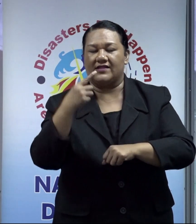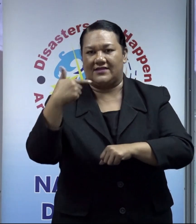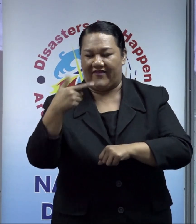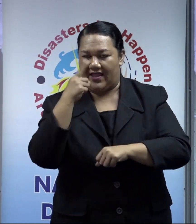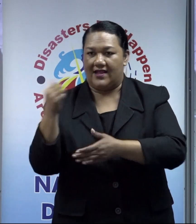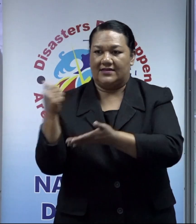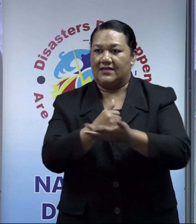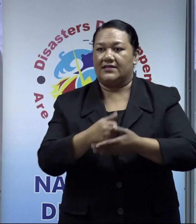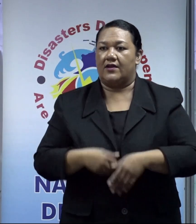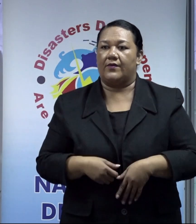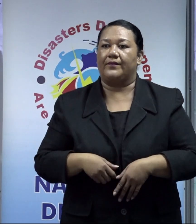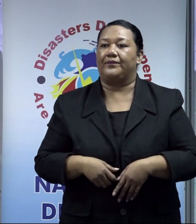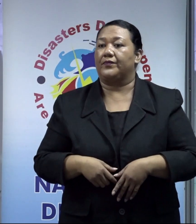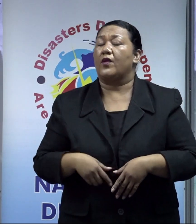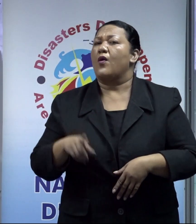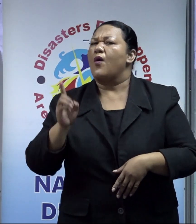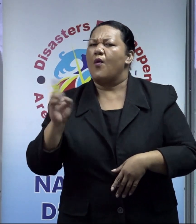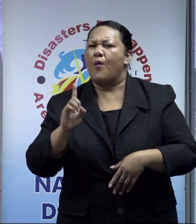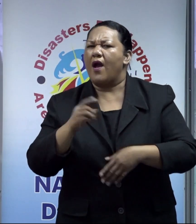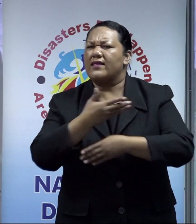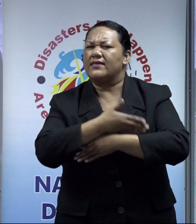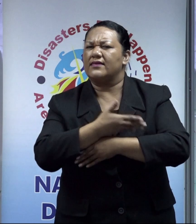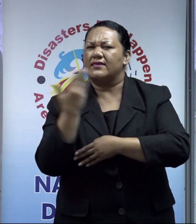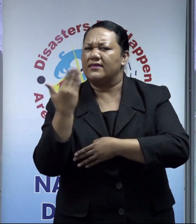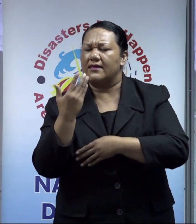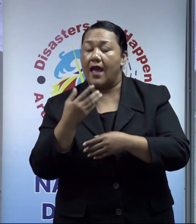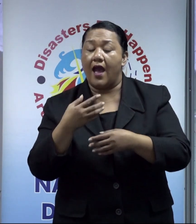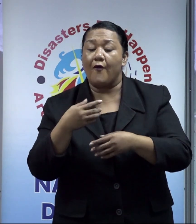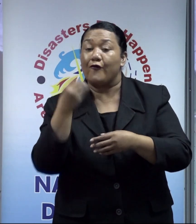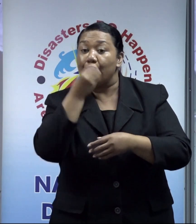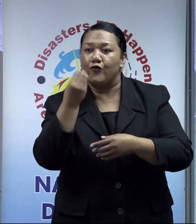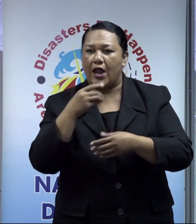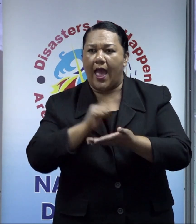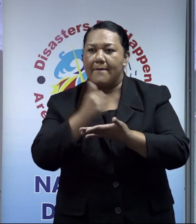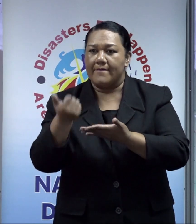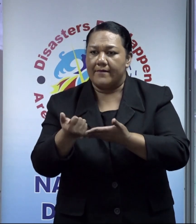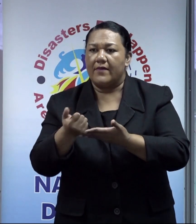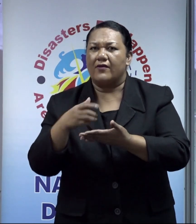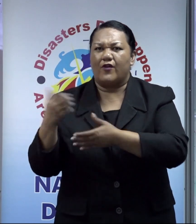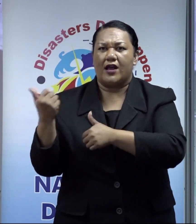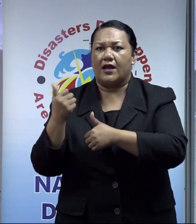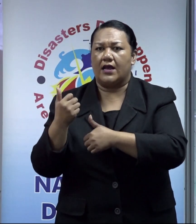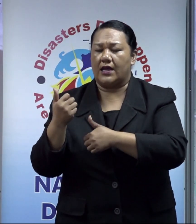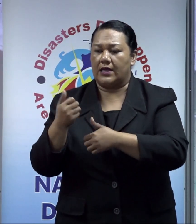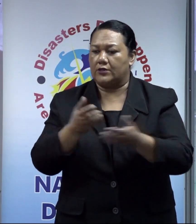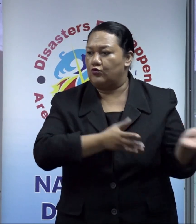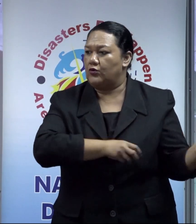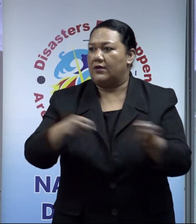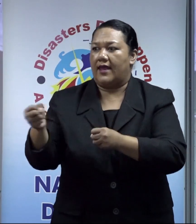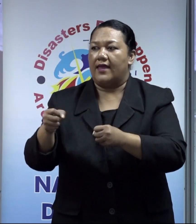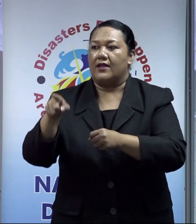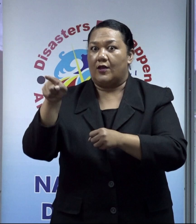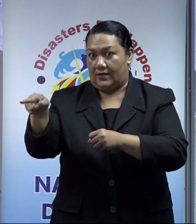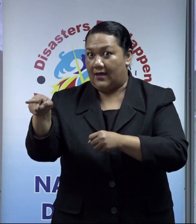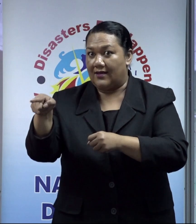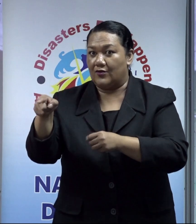days of food do the public need to take with them in case they want to go to evacuation centers? Or will there be any assistance from the government, especially when it